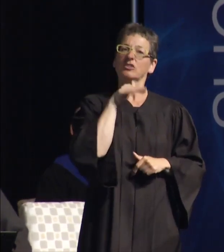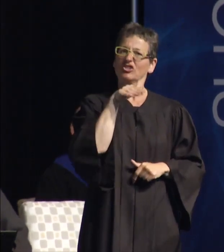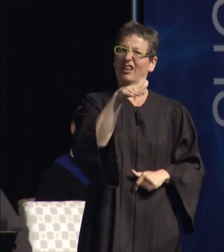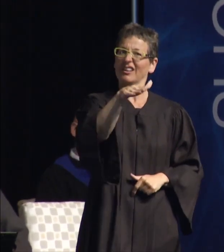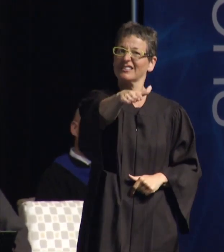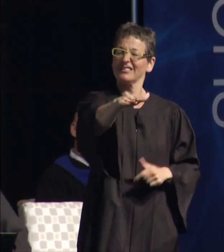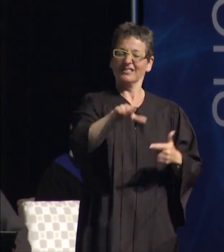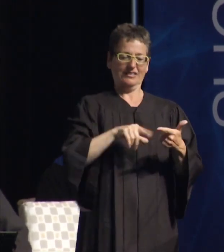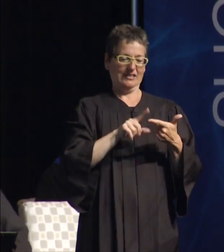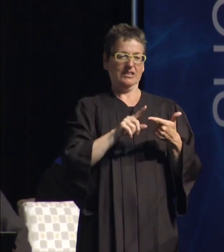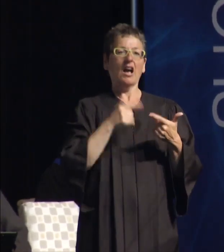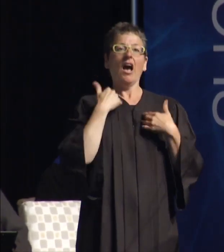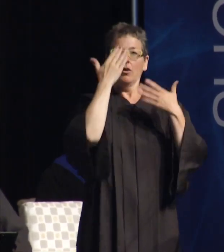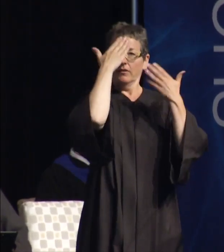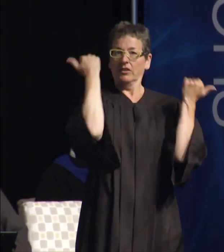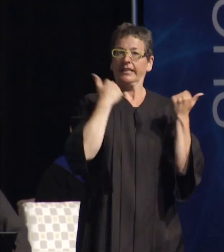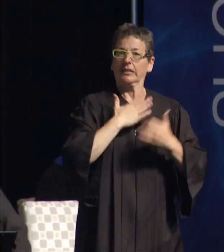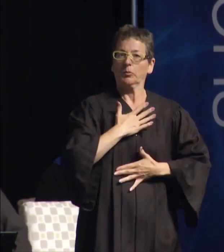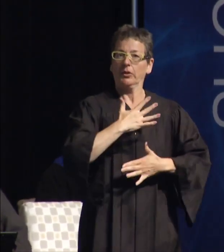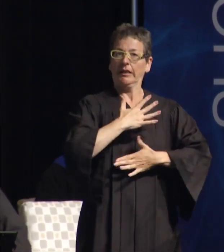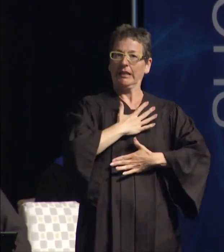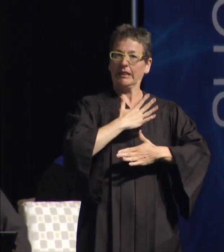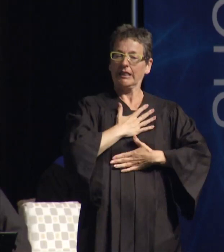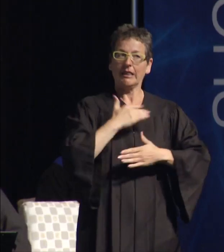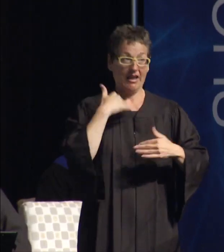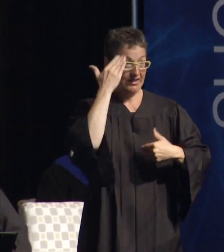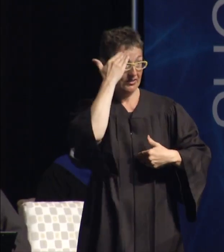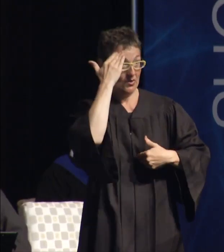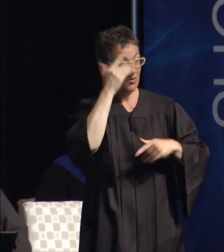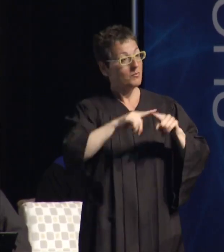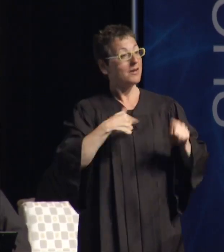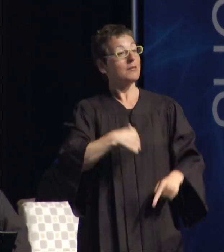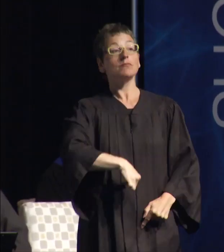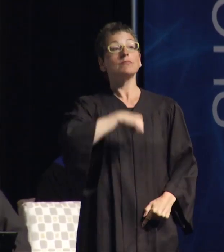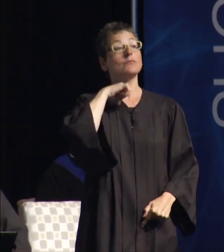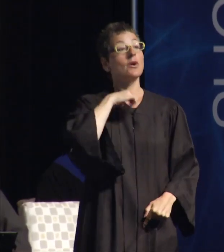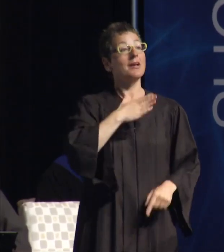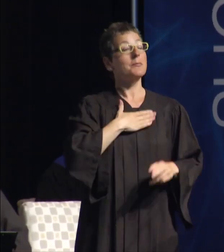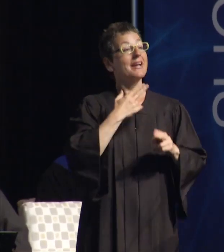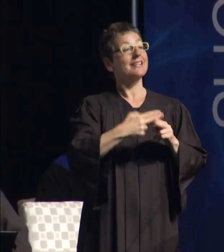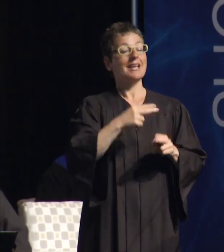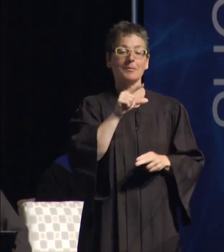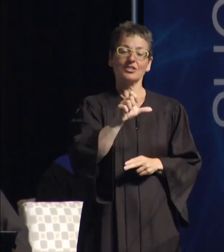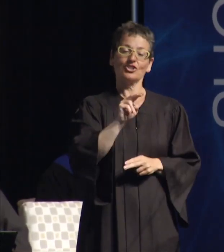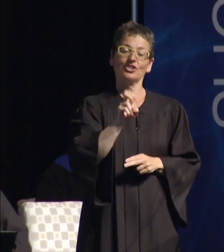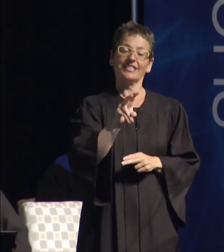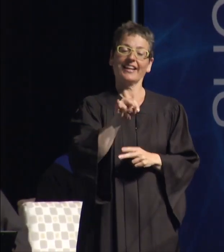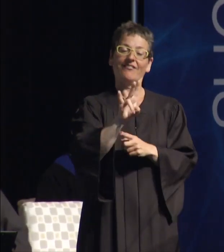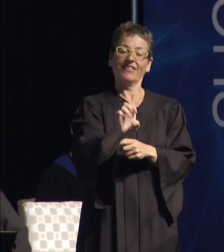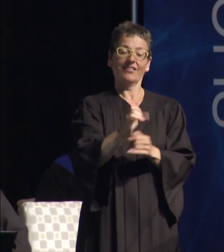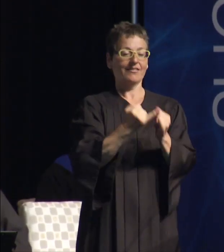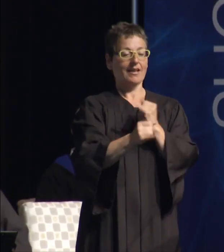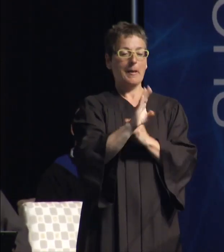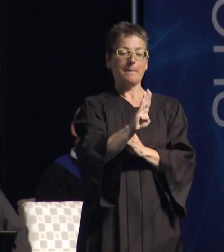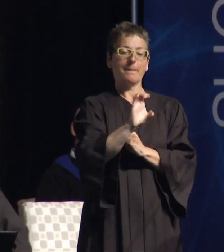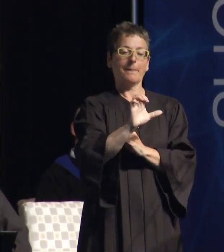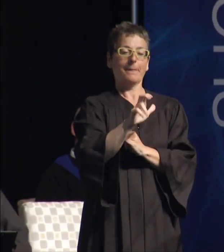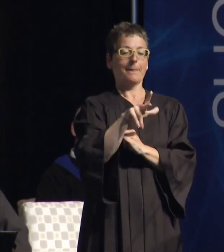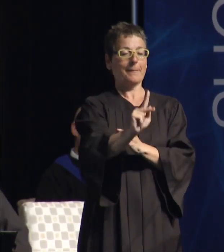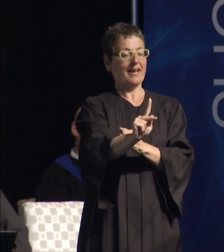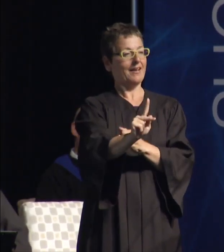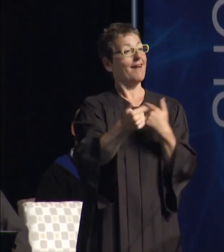I will most likely forget to breathe, I'm proud to say that my name is Genevieve Beck, and I'm the